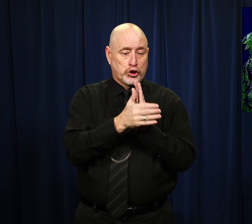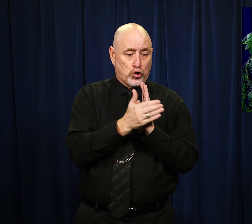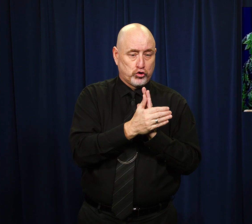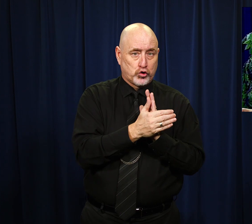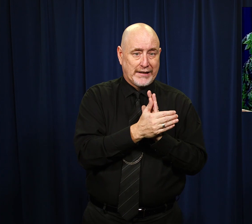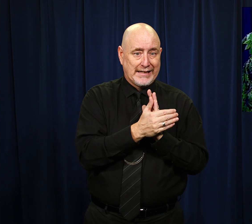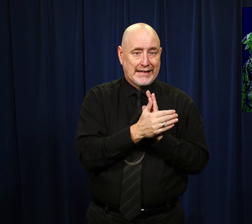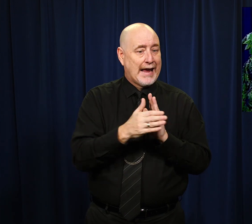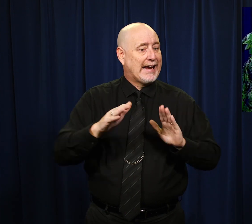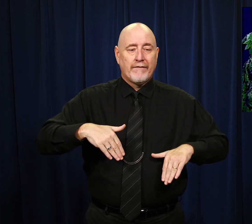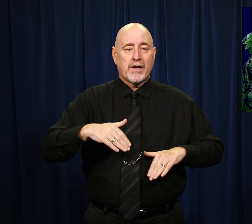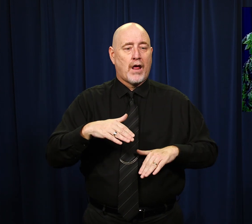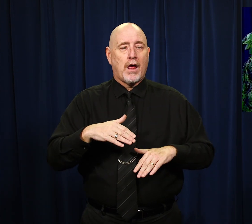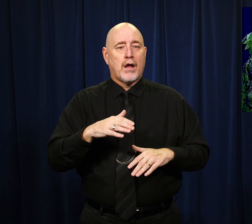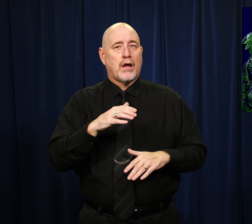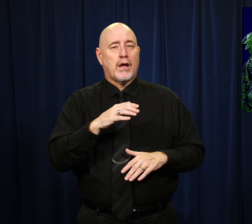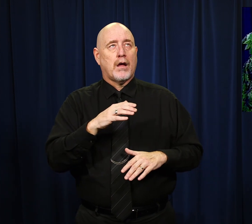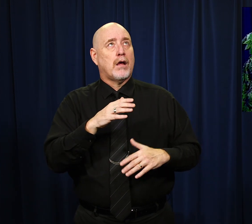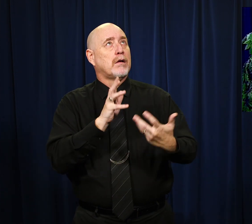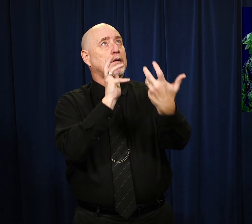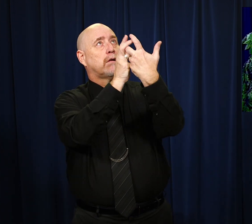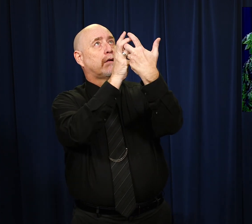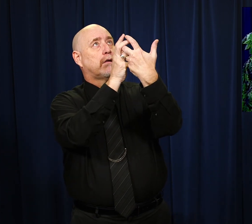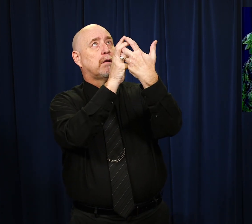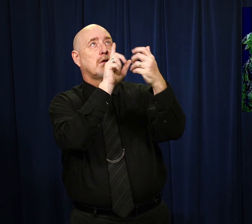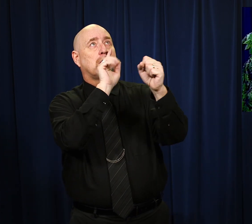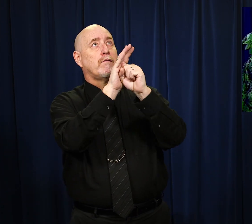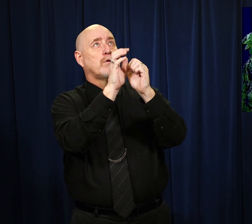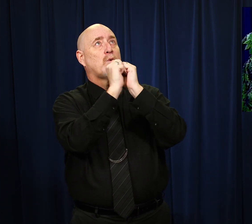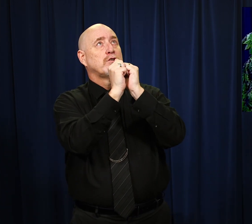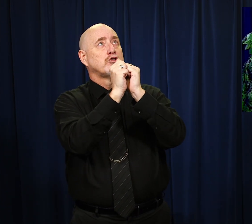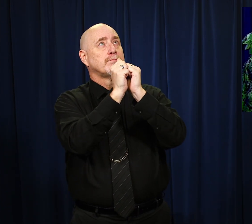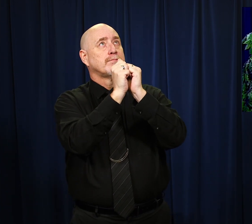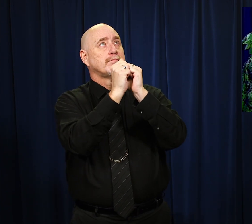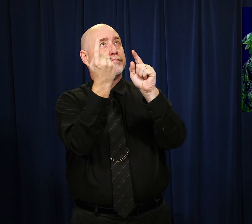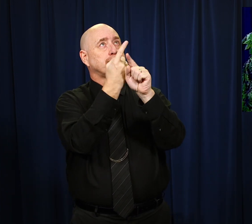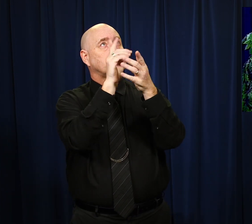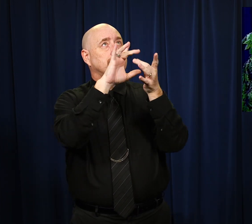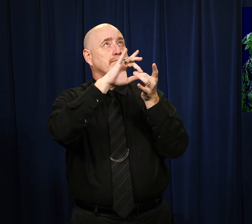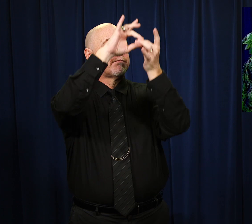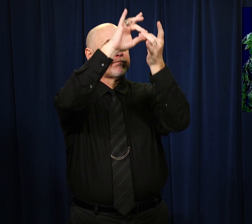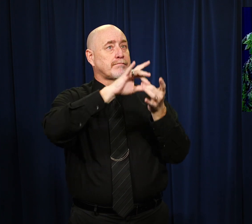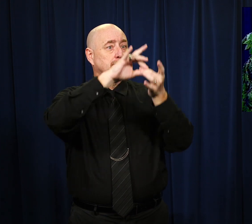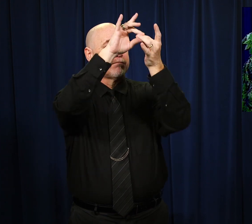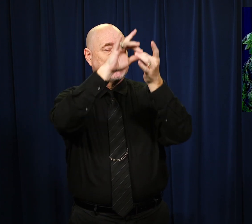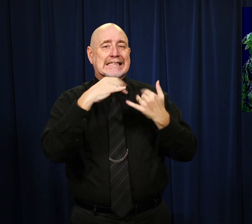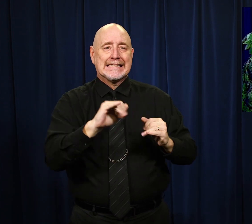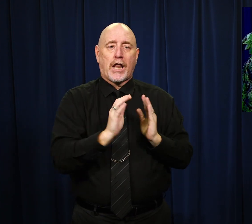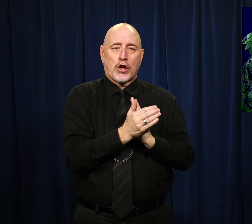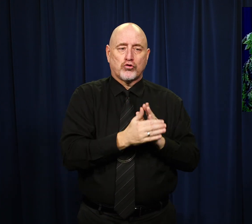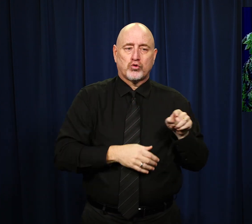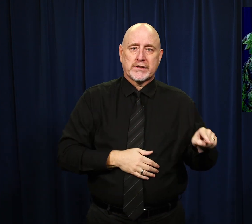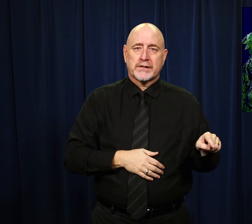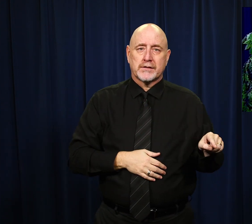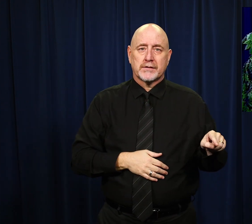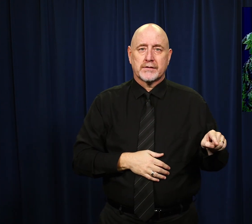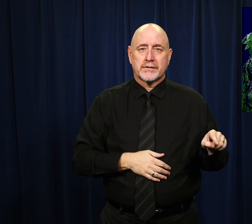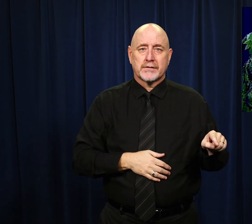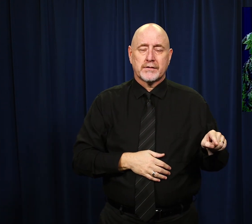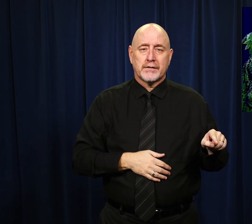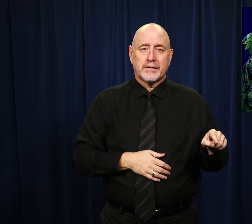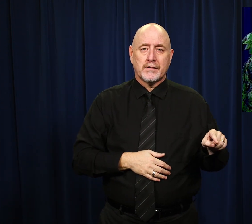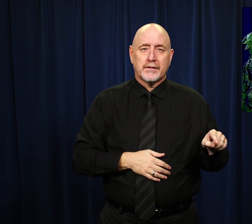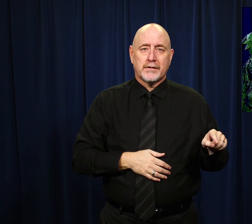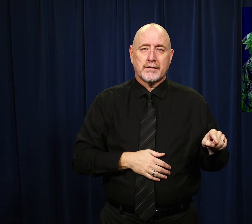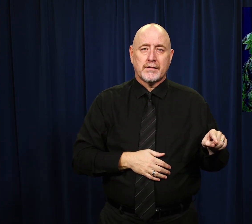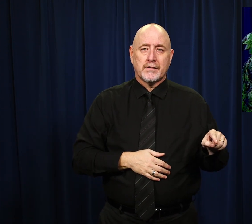and they were not in a right relationship with God, or that a covenant relationship,